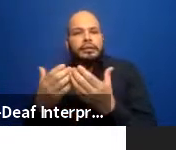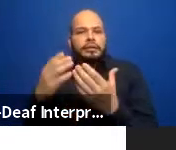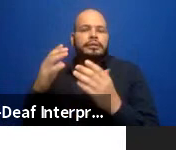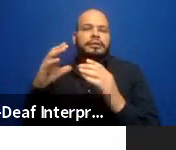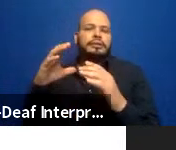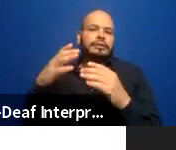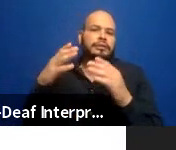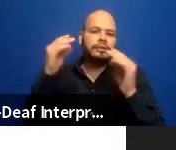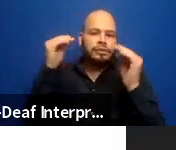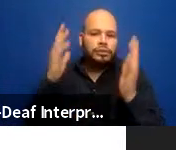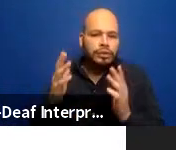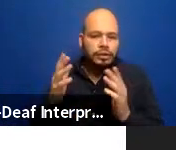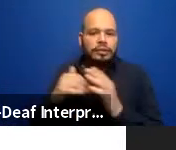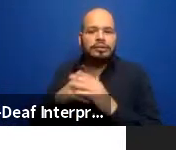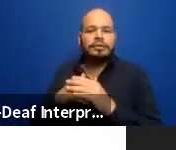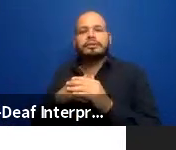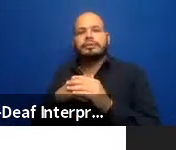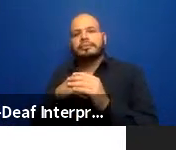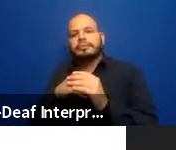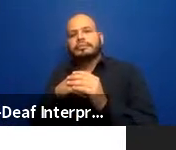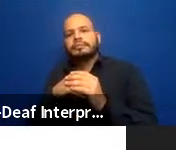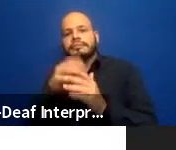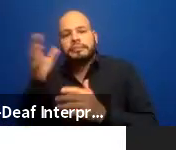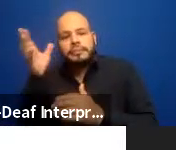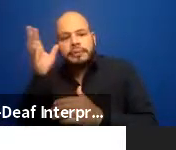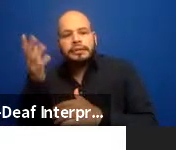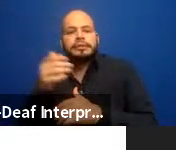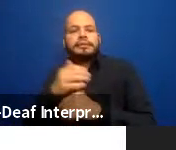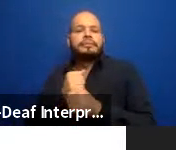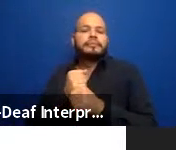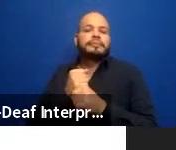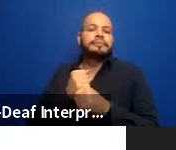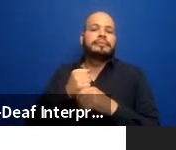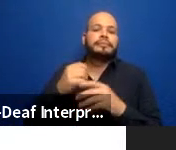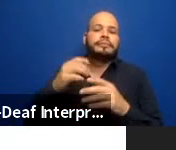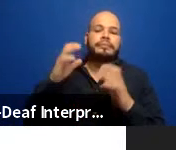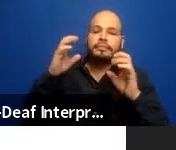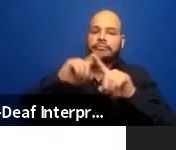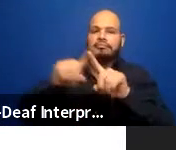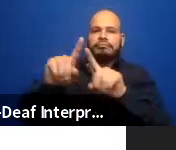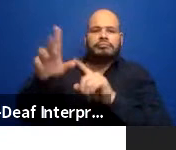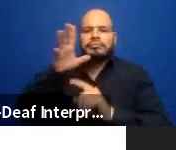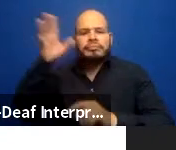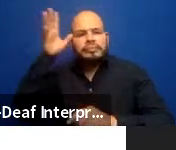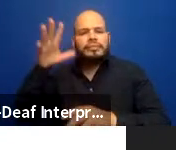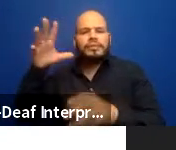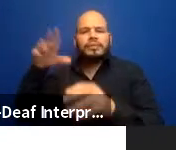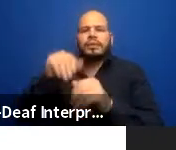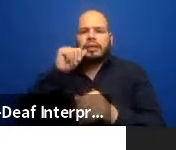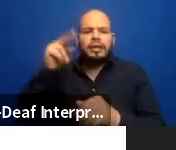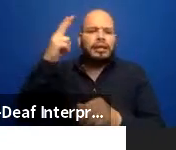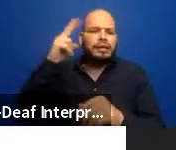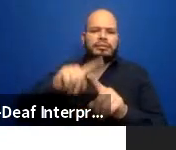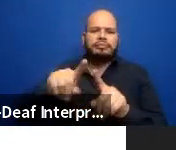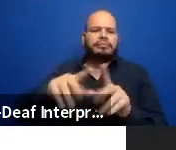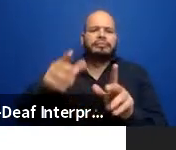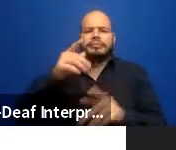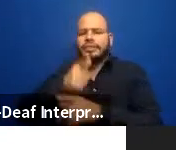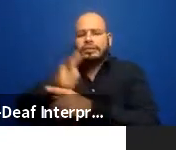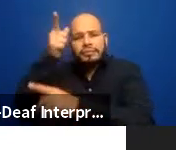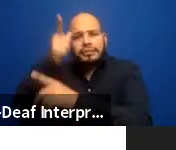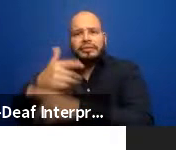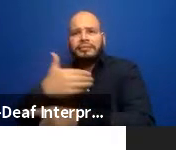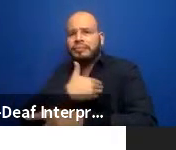aunties, uncles, siblings, community members, youth, and neighbors who have been creating spaces for